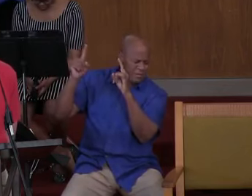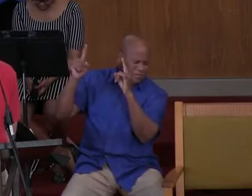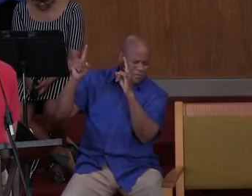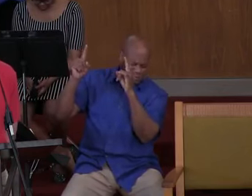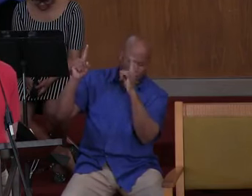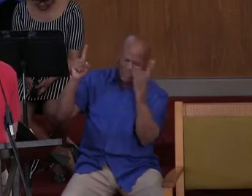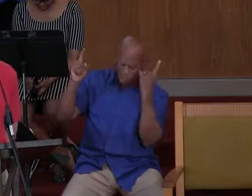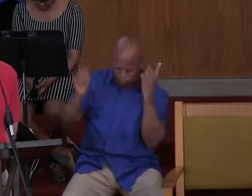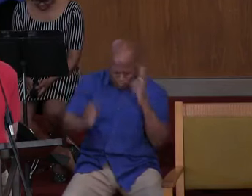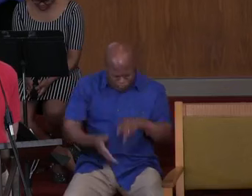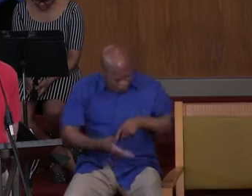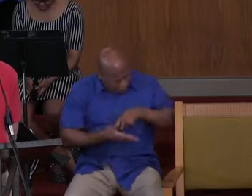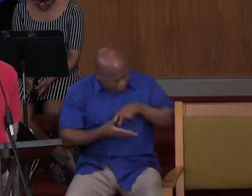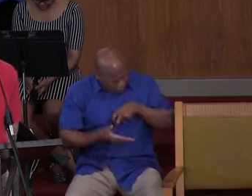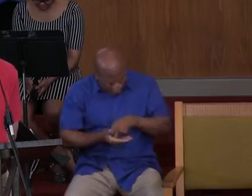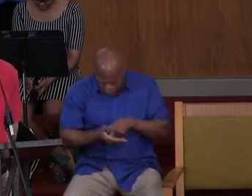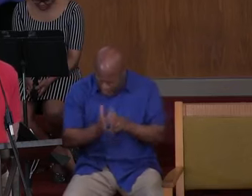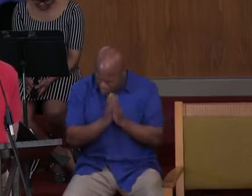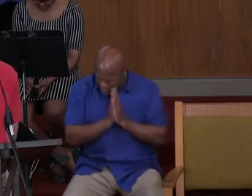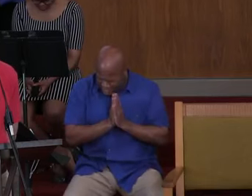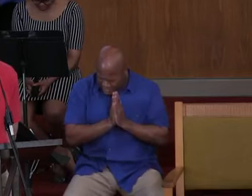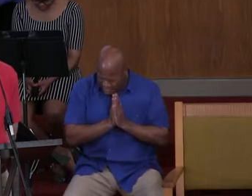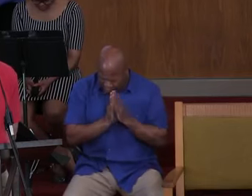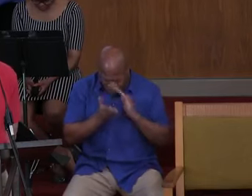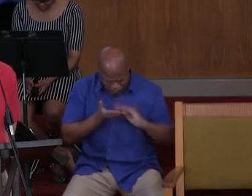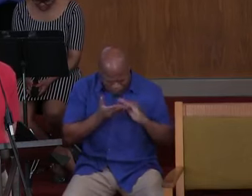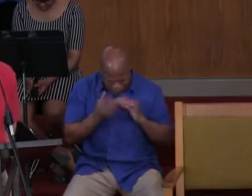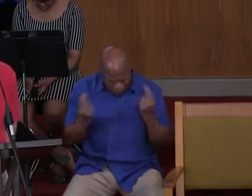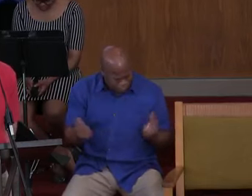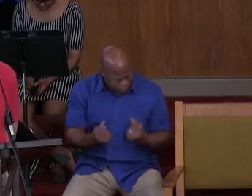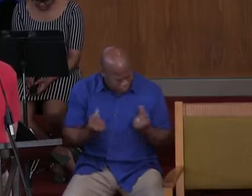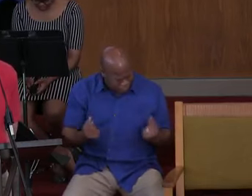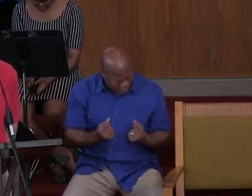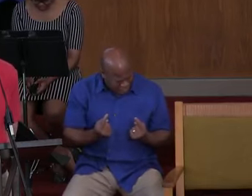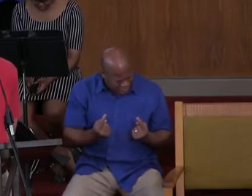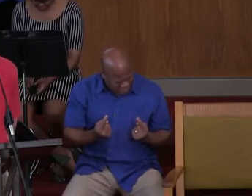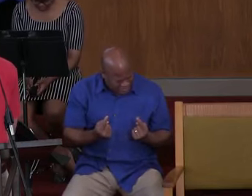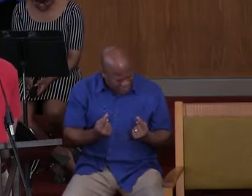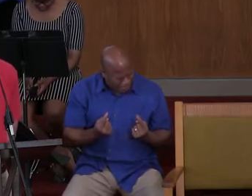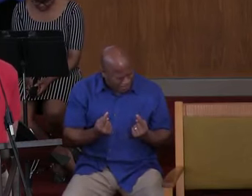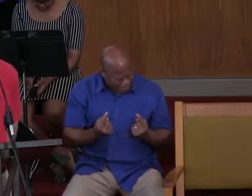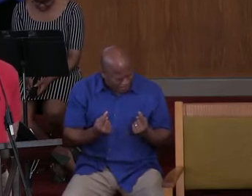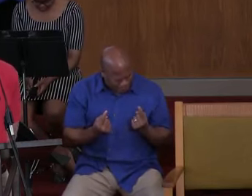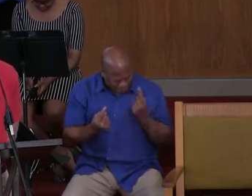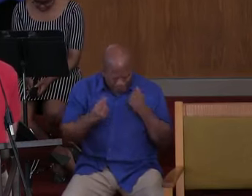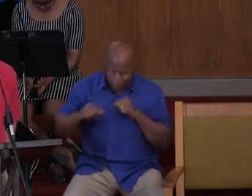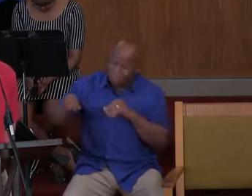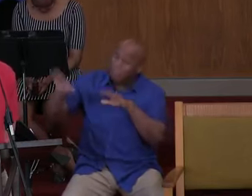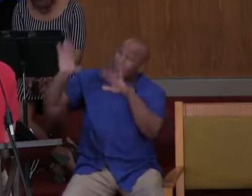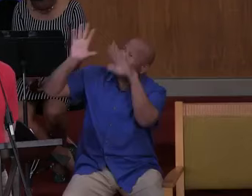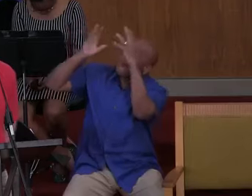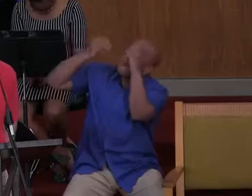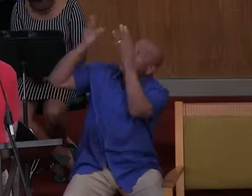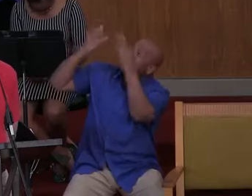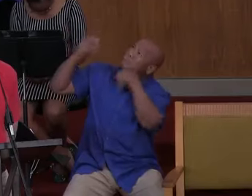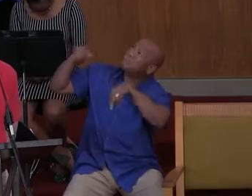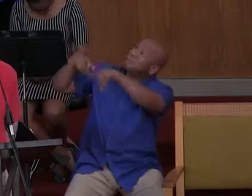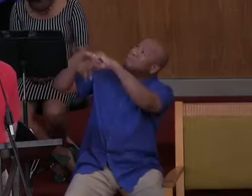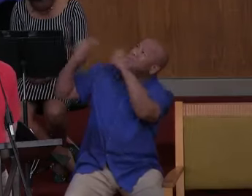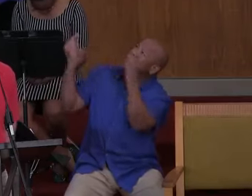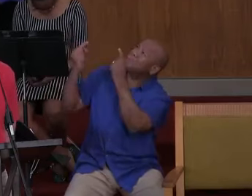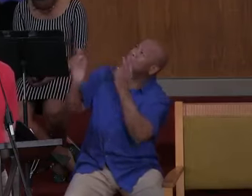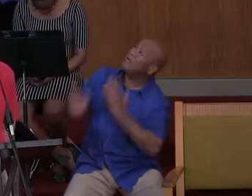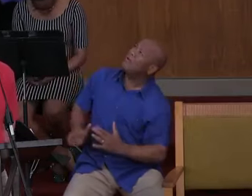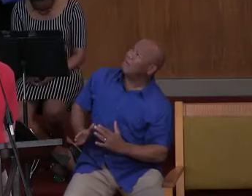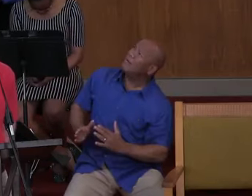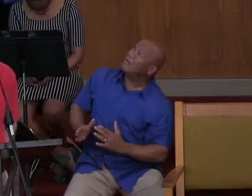our knees, Lord, and pray for forgiveness, Lord, because we just confess to you that we are sinners, Lord. And